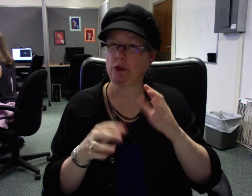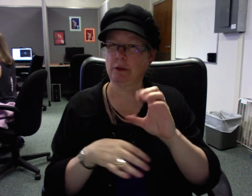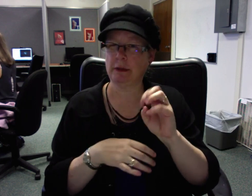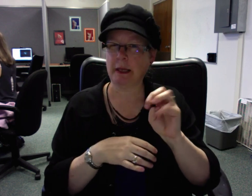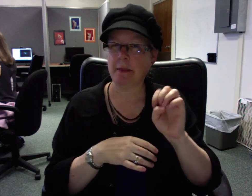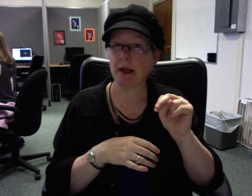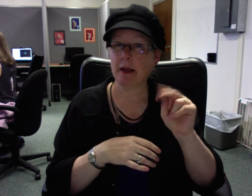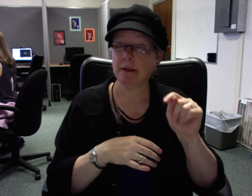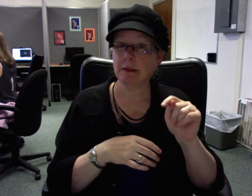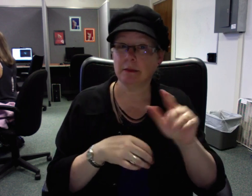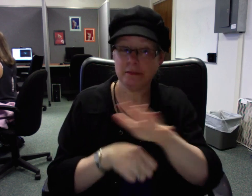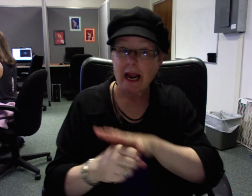This one's super easy, isn't it?